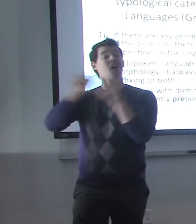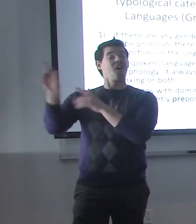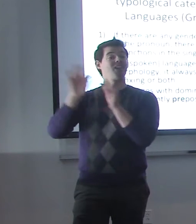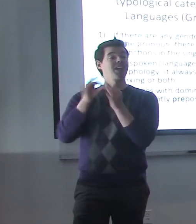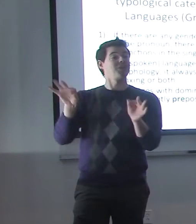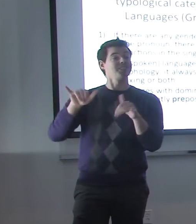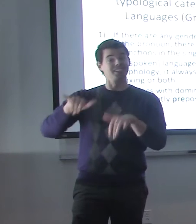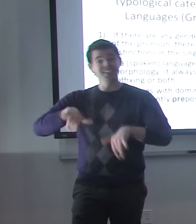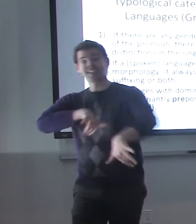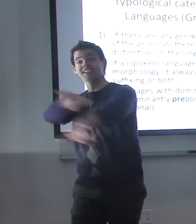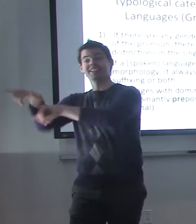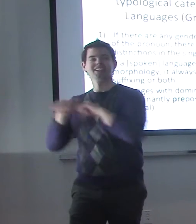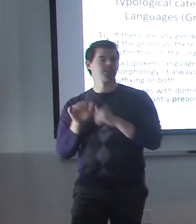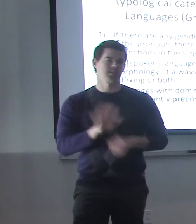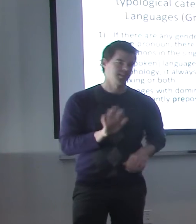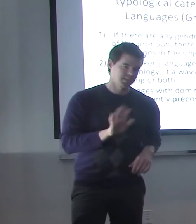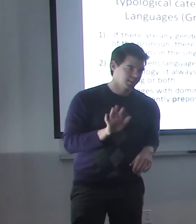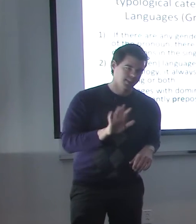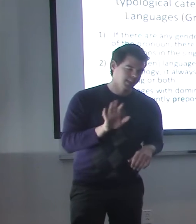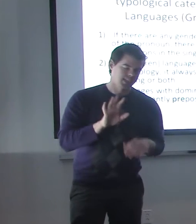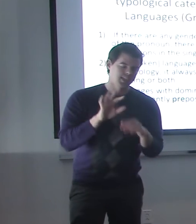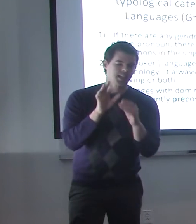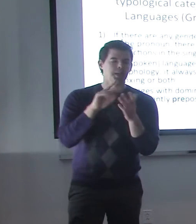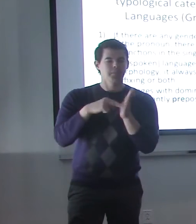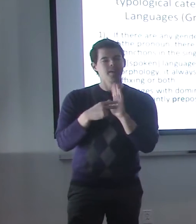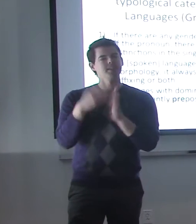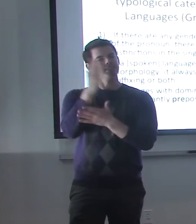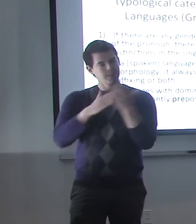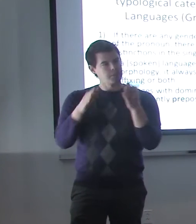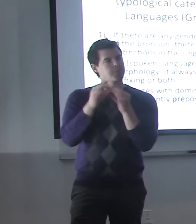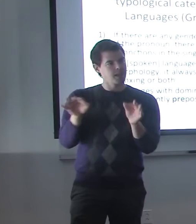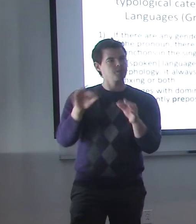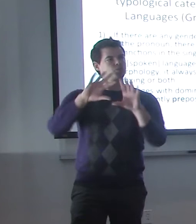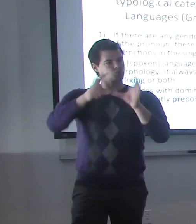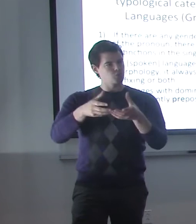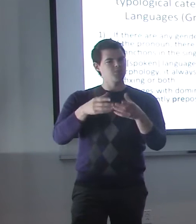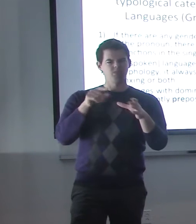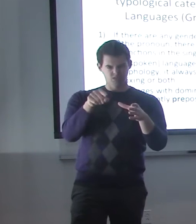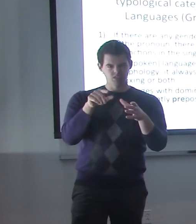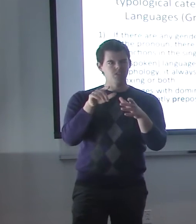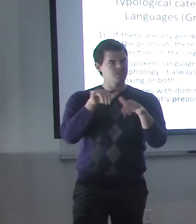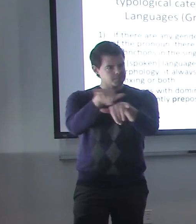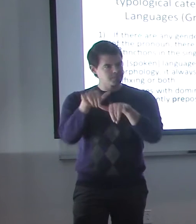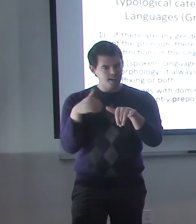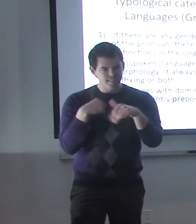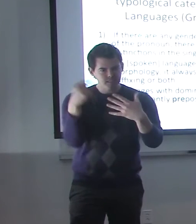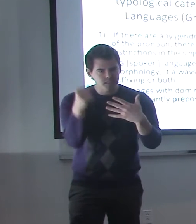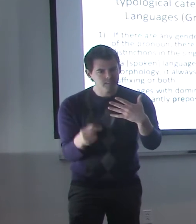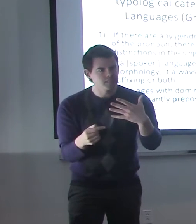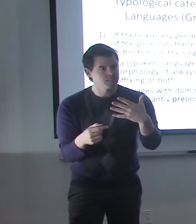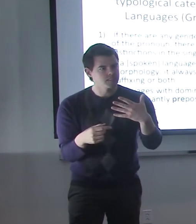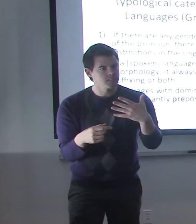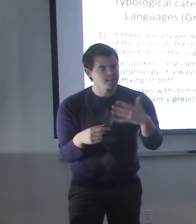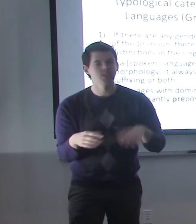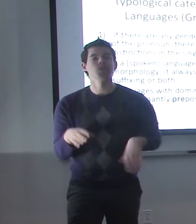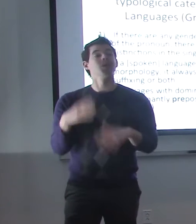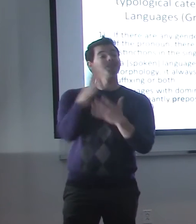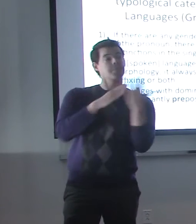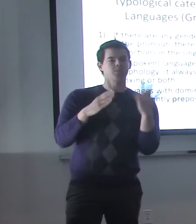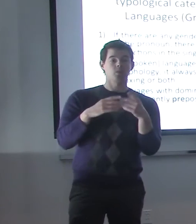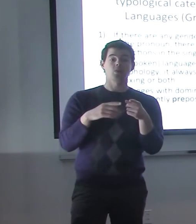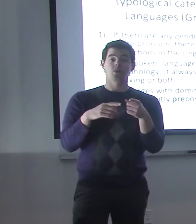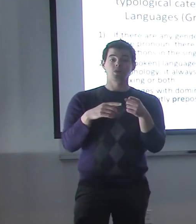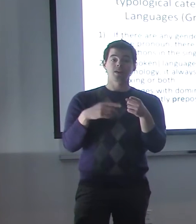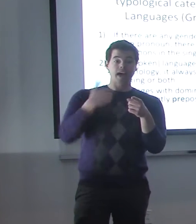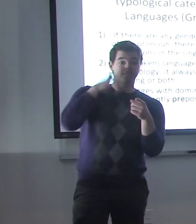is exceptionless. It just means that he could articulate these statements of the form, if a language has X, then